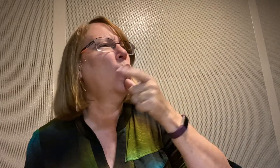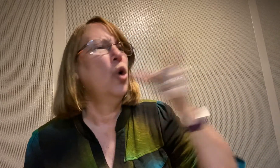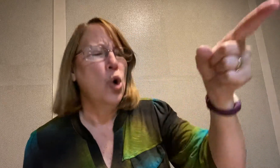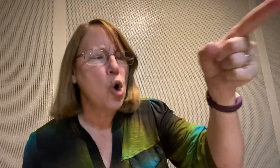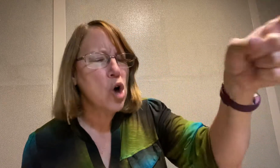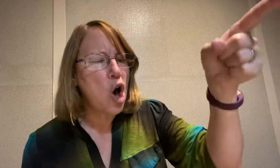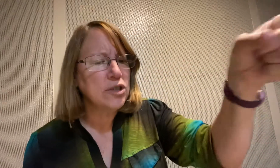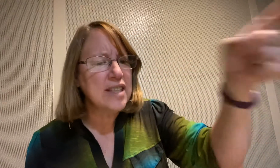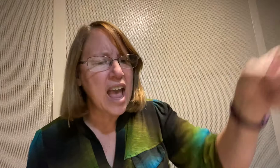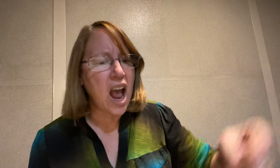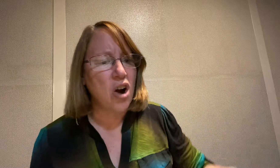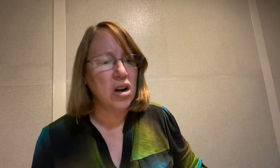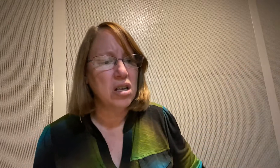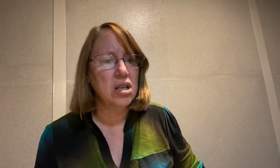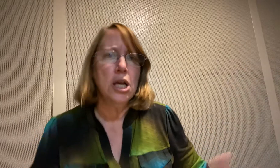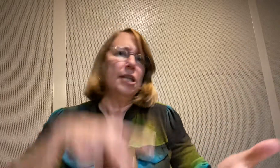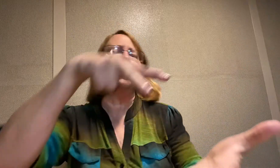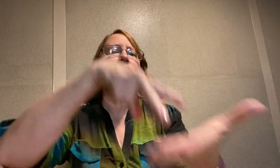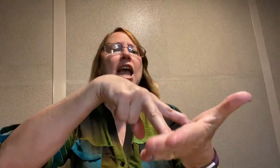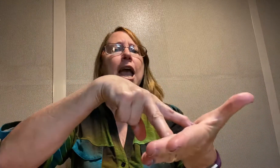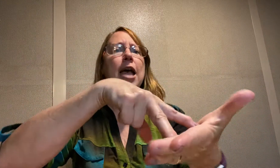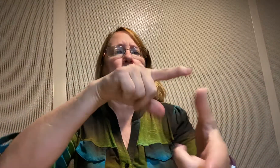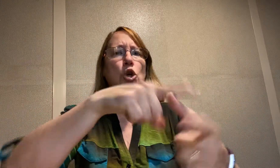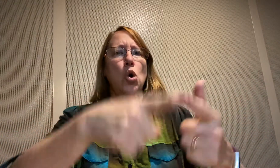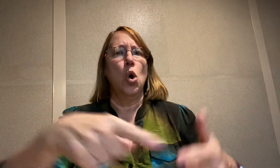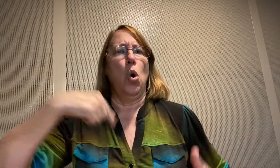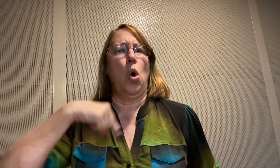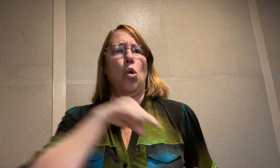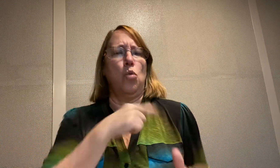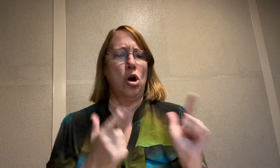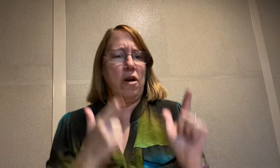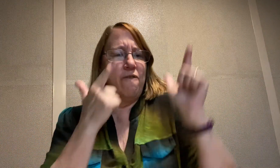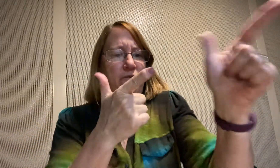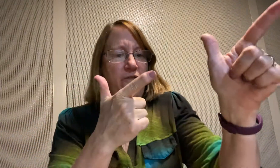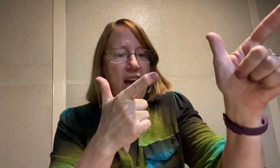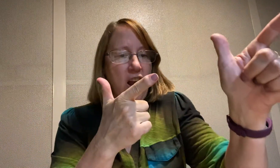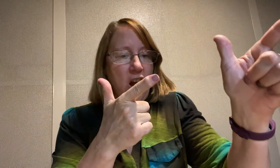"Who goes there? Stand or work fire."